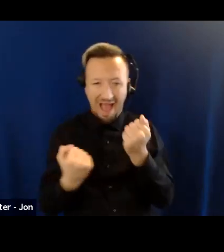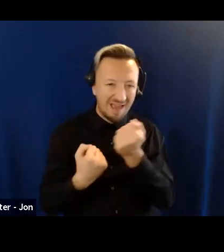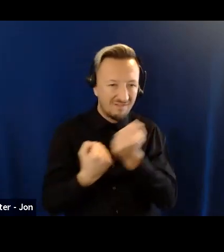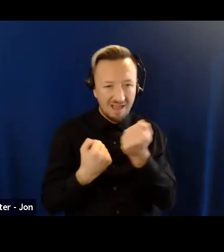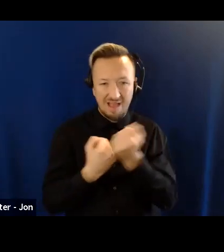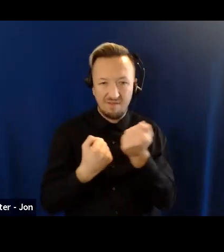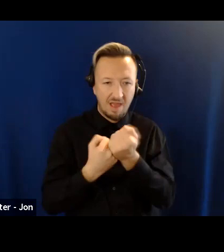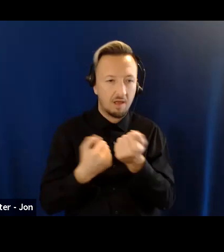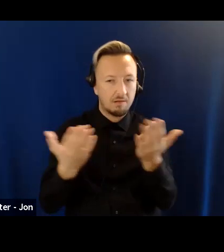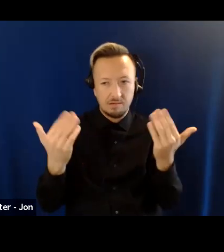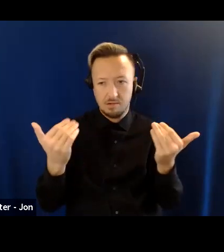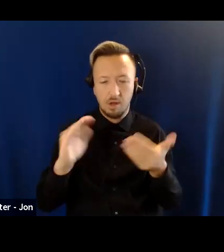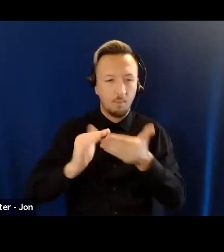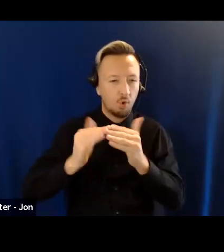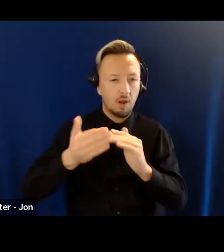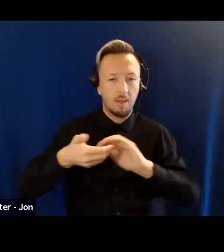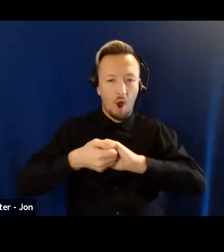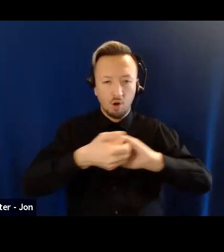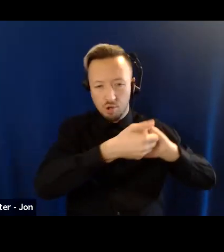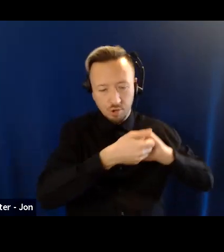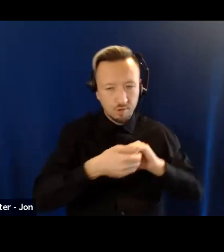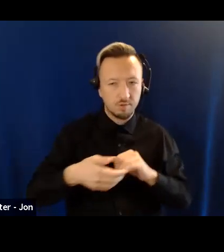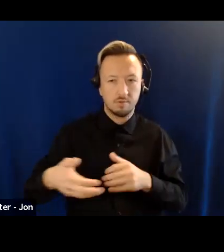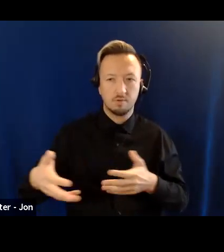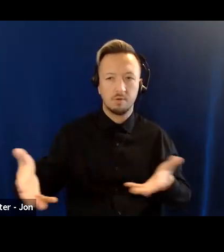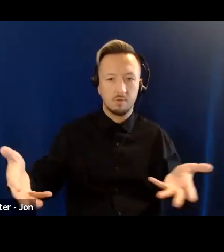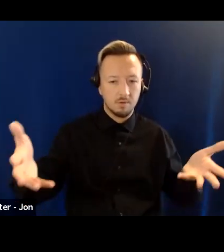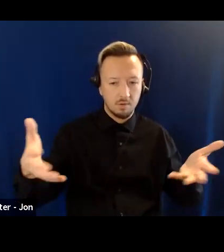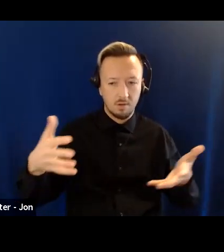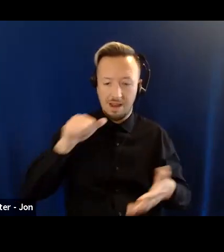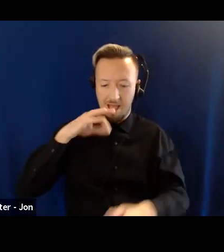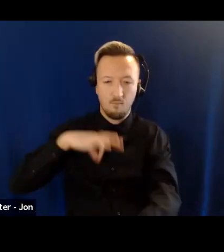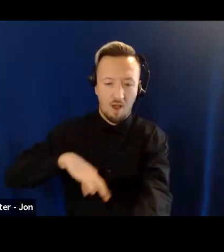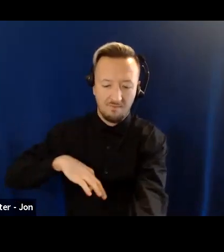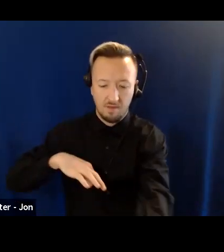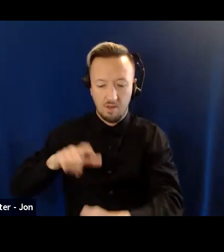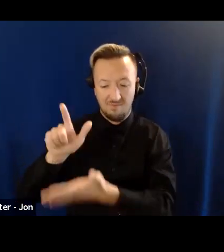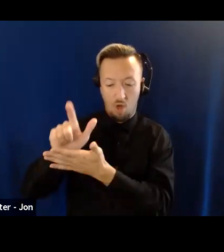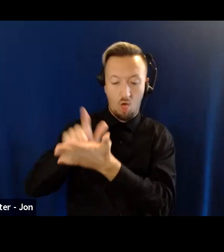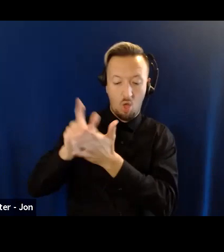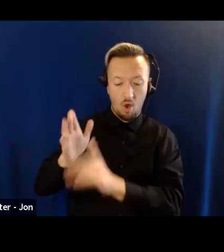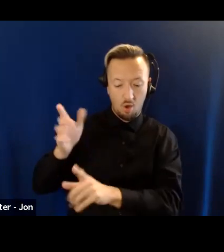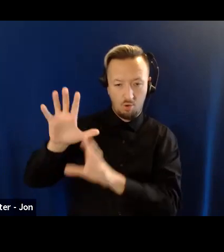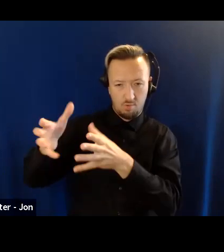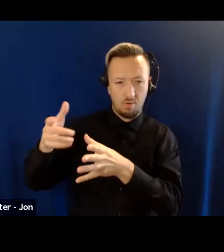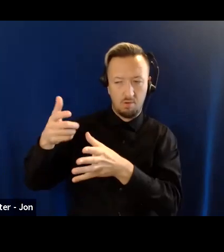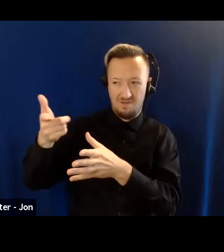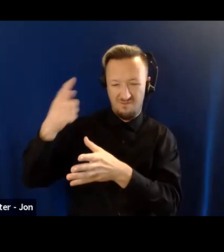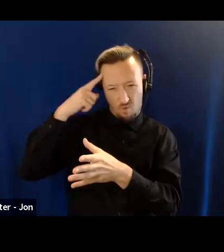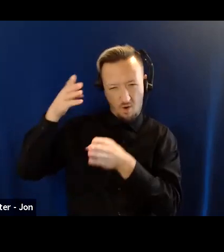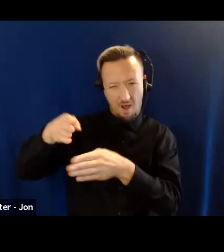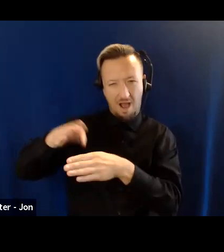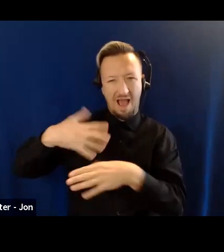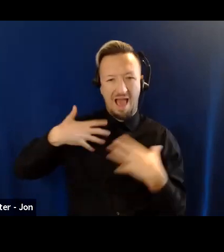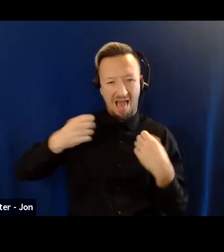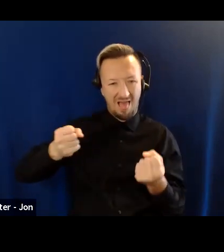with community partners, a nonprofit law firm that focuses on healthcare advocacy,